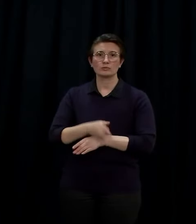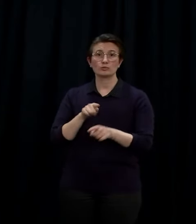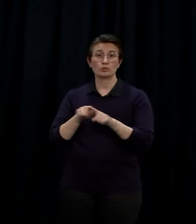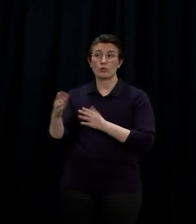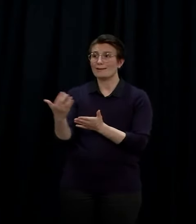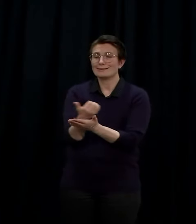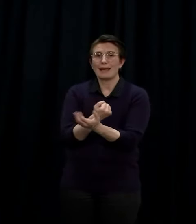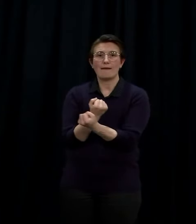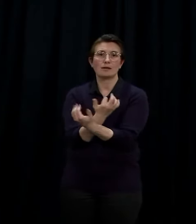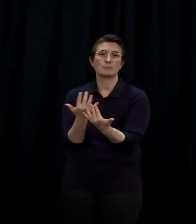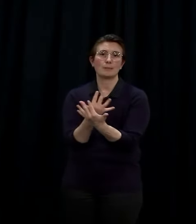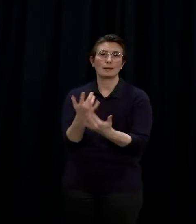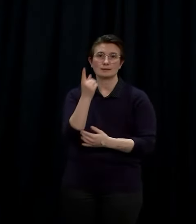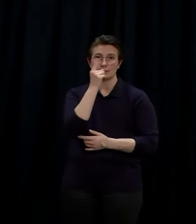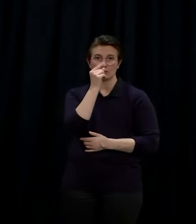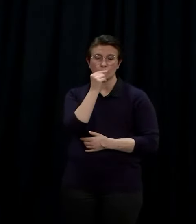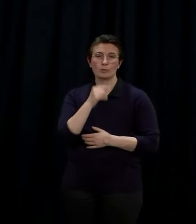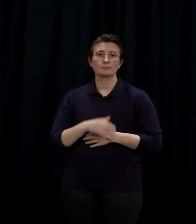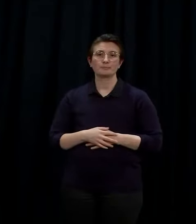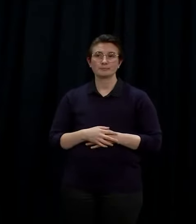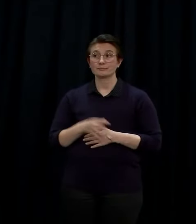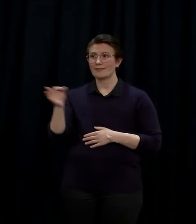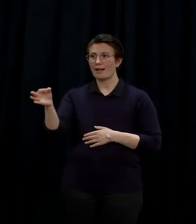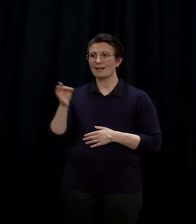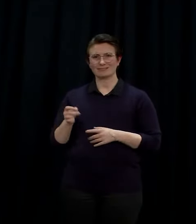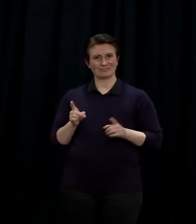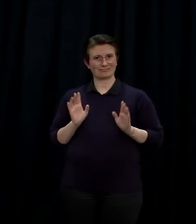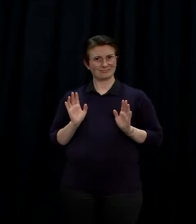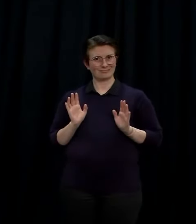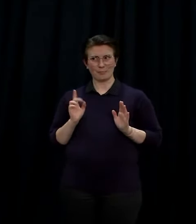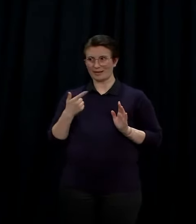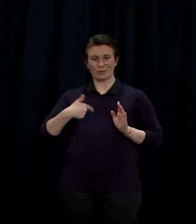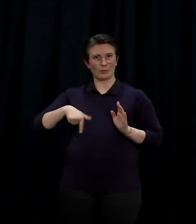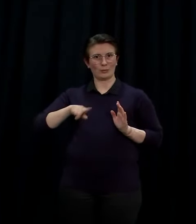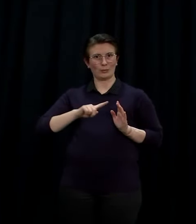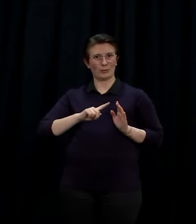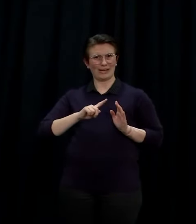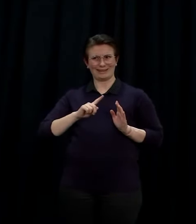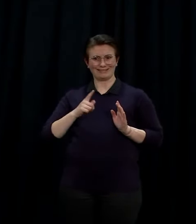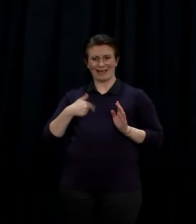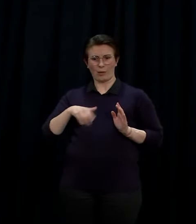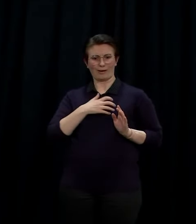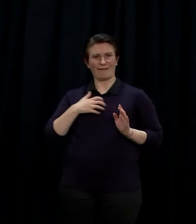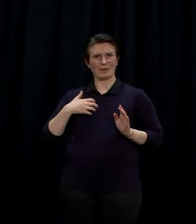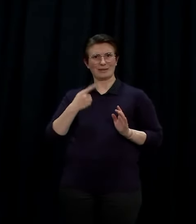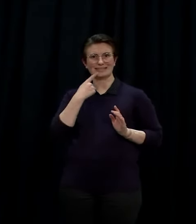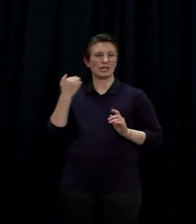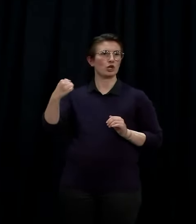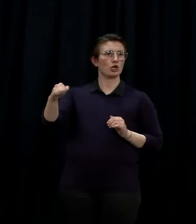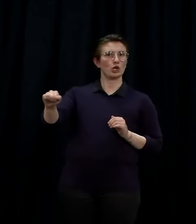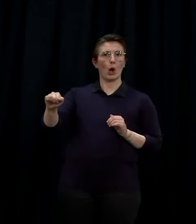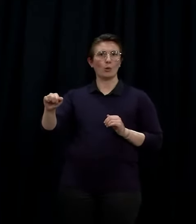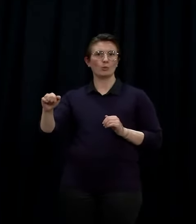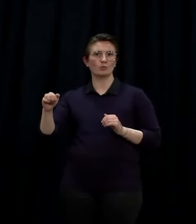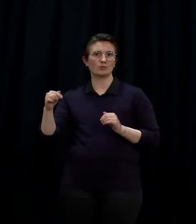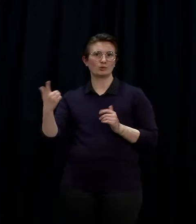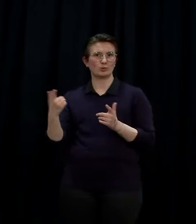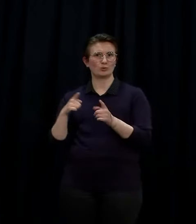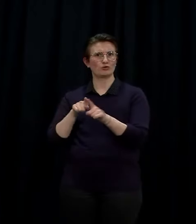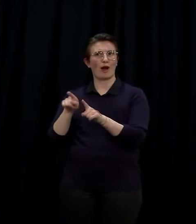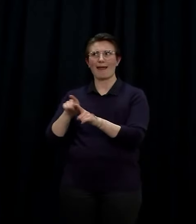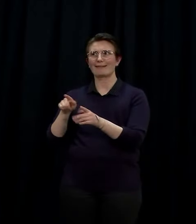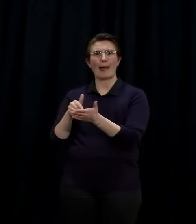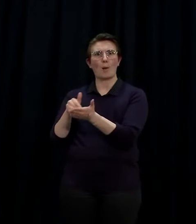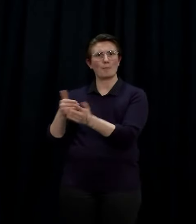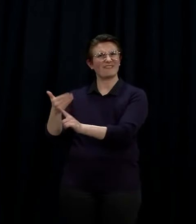have all been prevented if somebody at a ministerial level just said, yes, bring them in, rather than denying them that application. So I can't confirm at